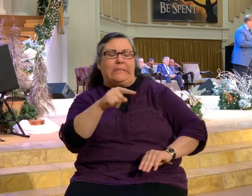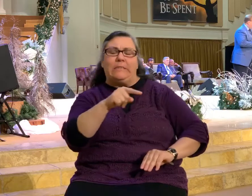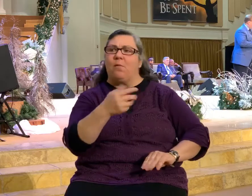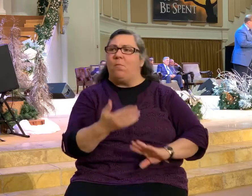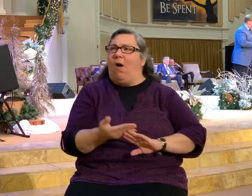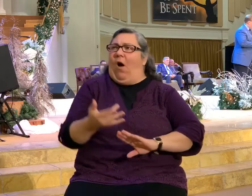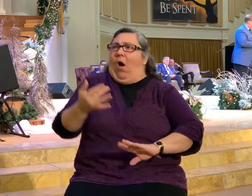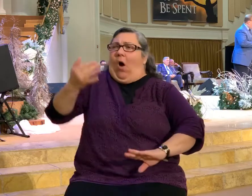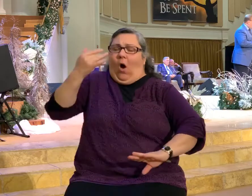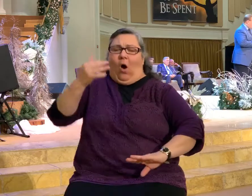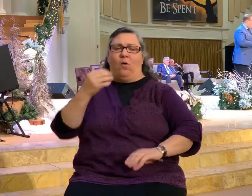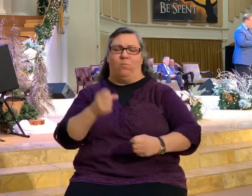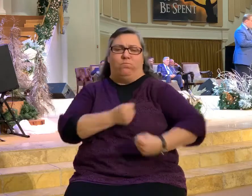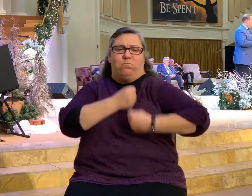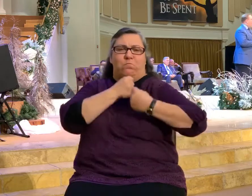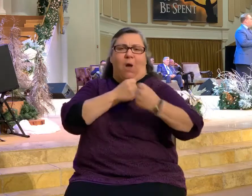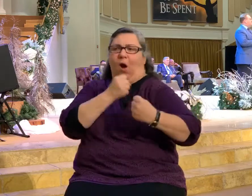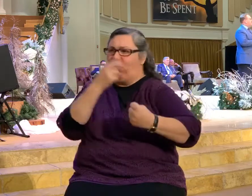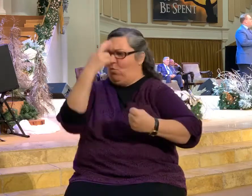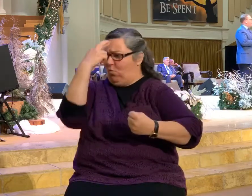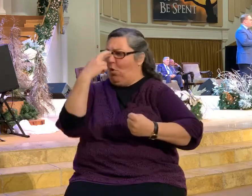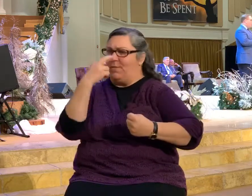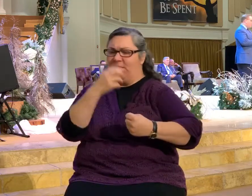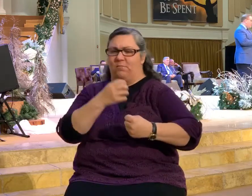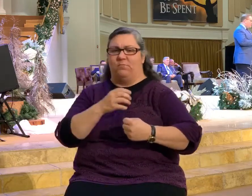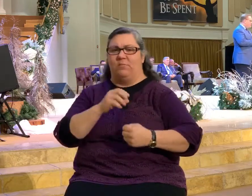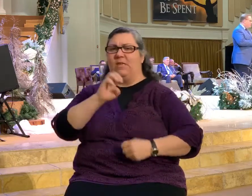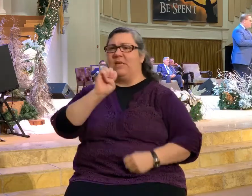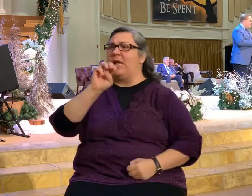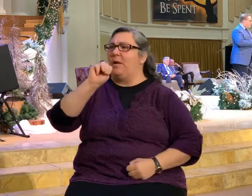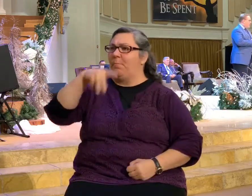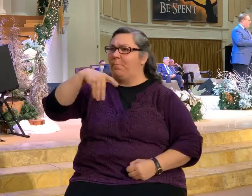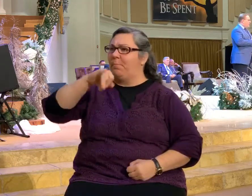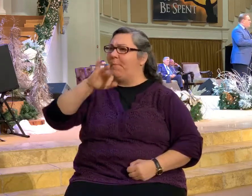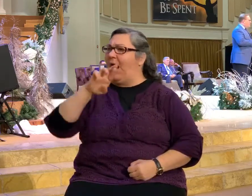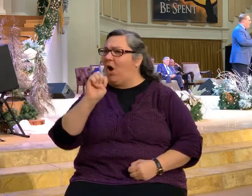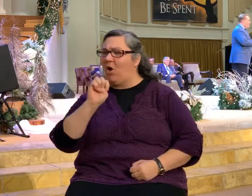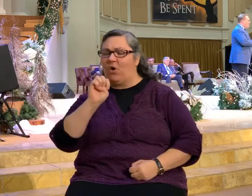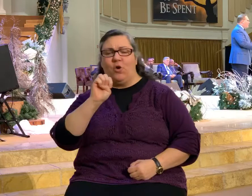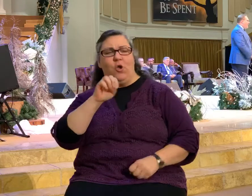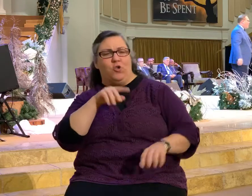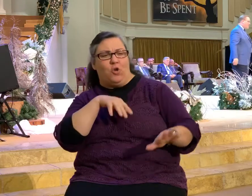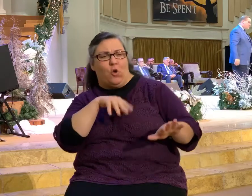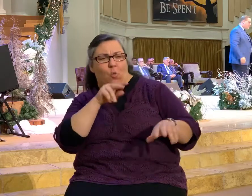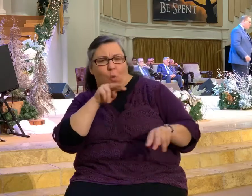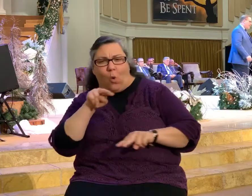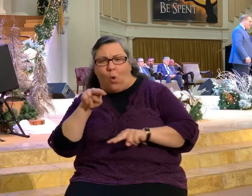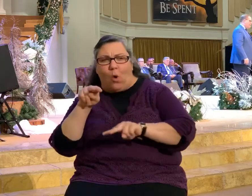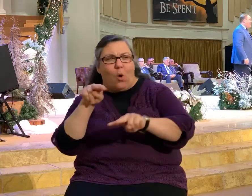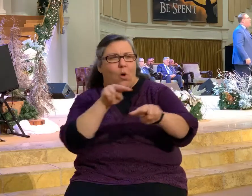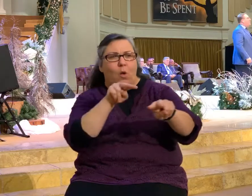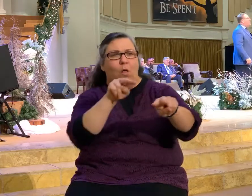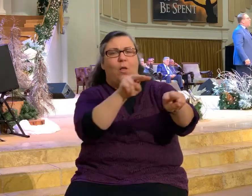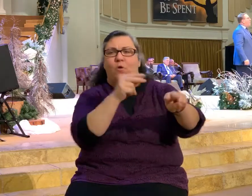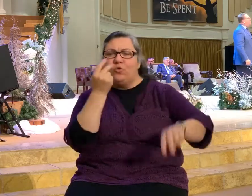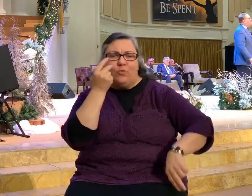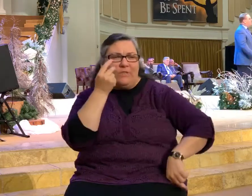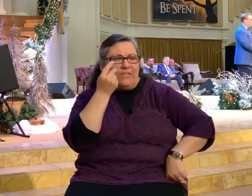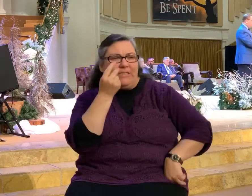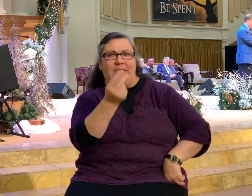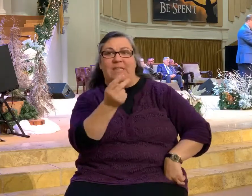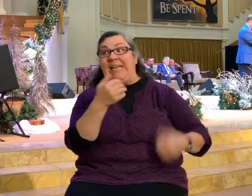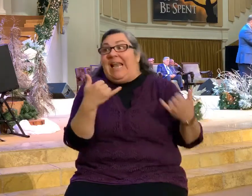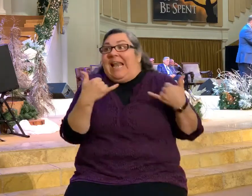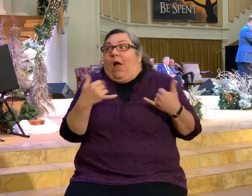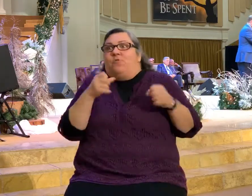Empire. You can walk through the Colosseum as we did. You can travel around as we did, now in a car